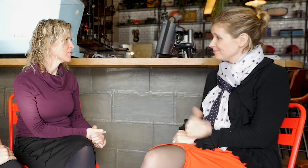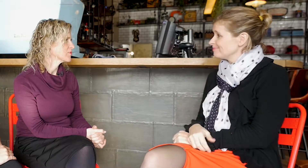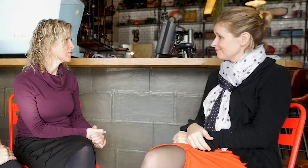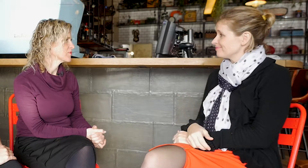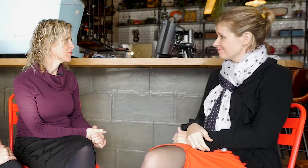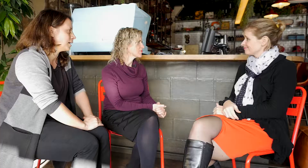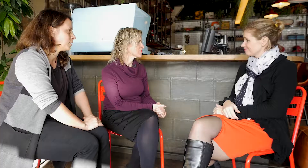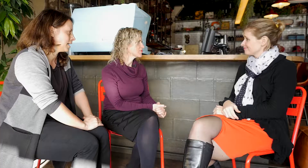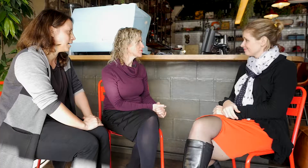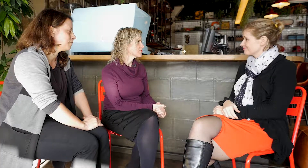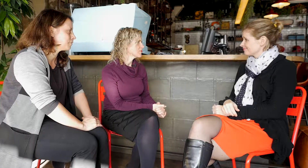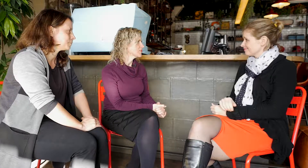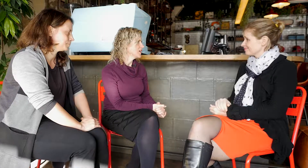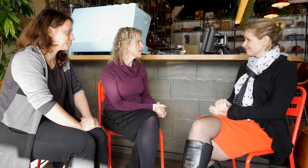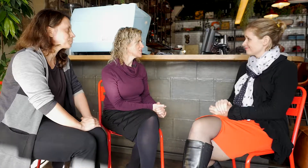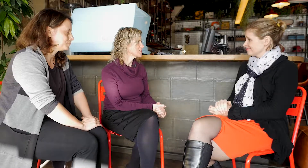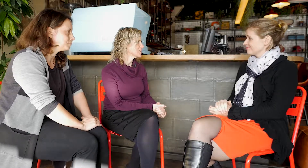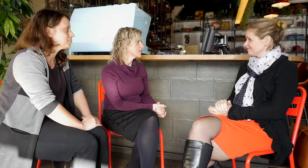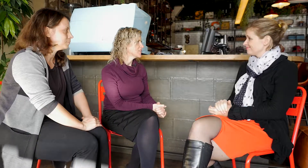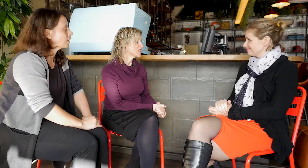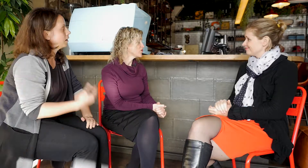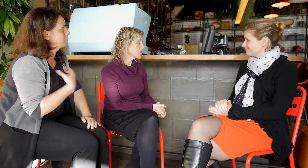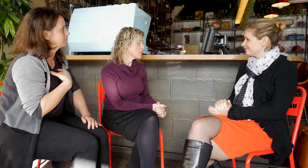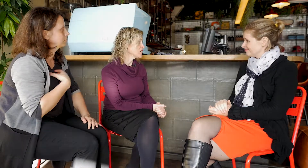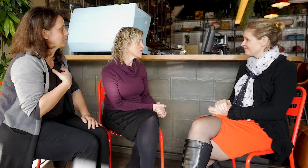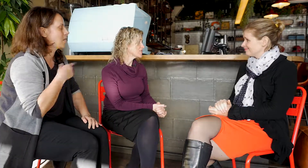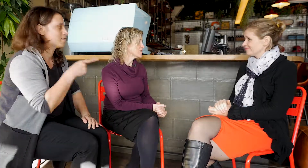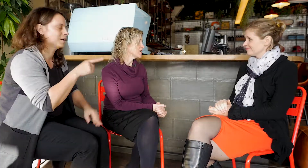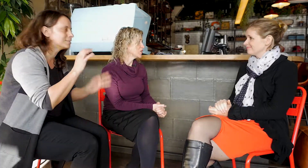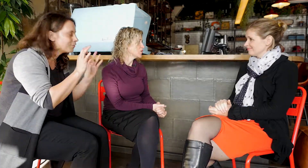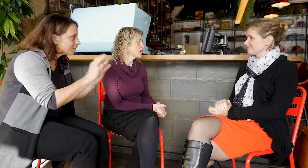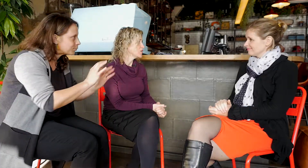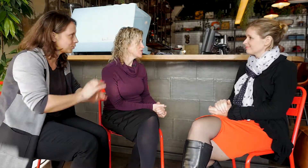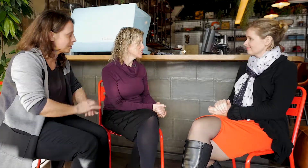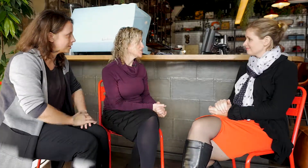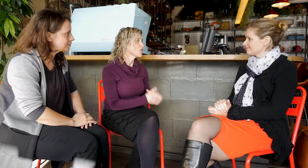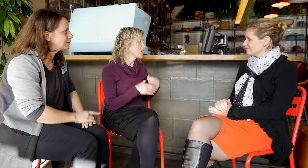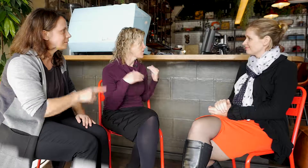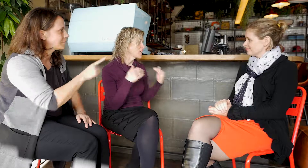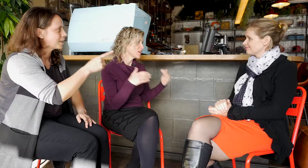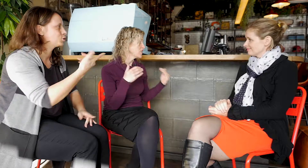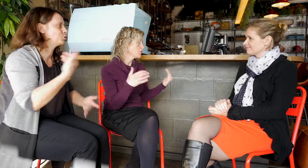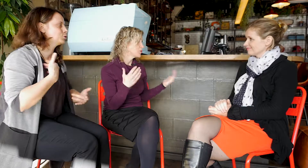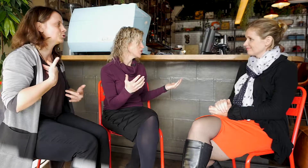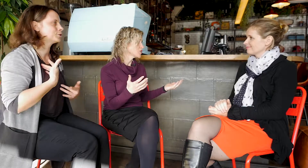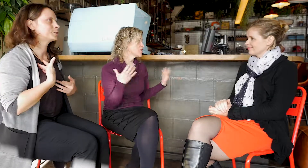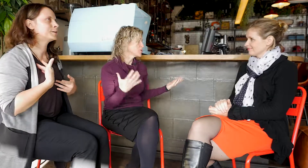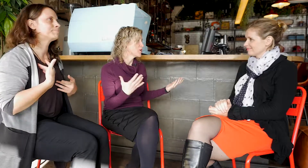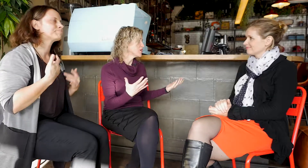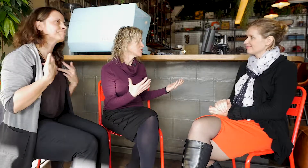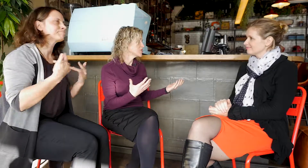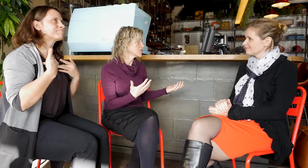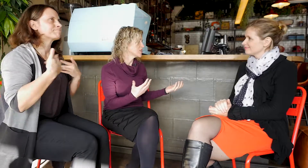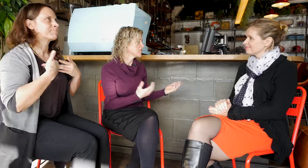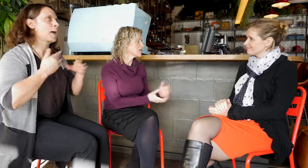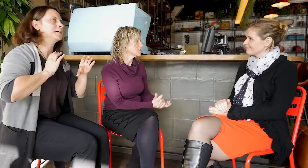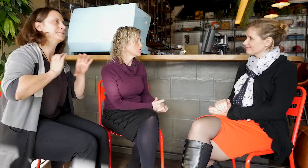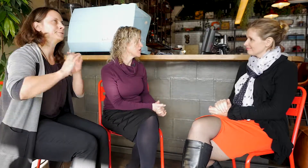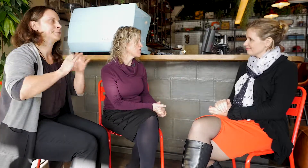language vocab could have. Yes, that's fabulous. That you did just go out and really pushed and demand, which I think is really